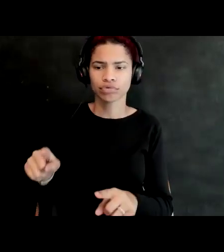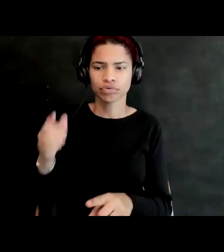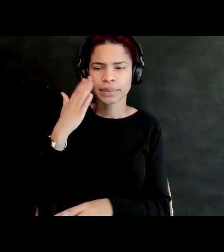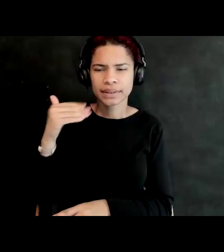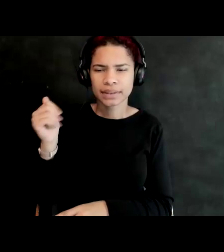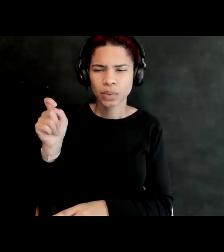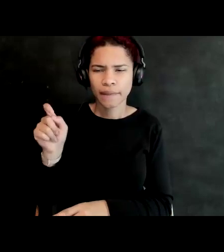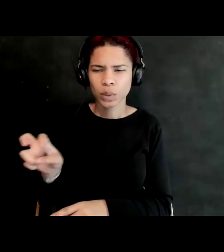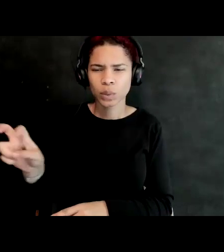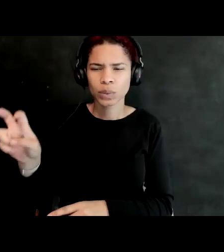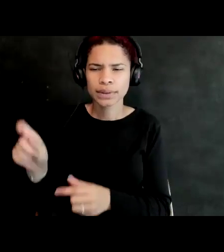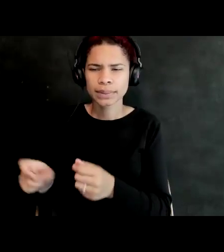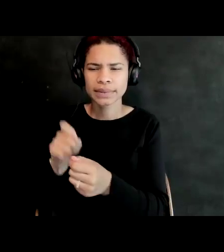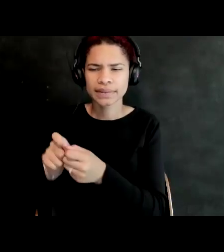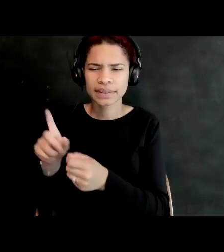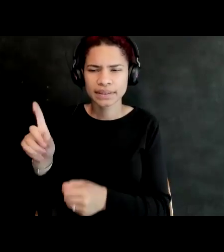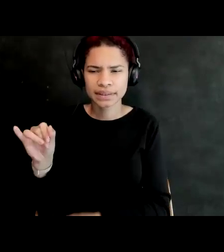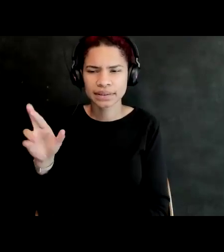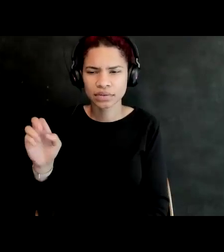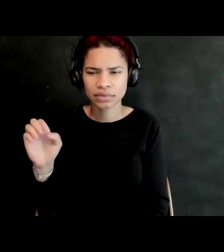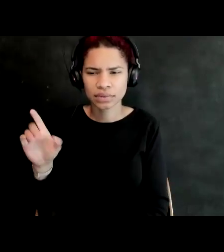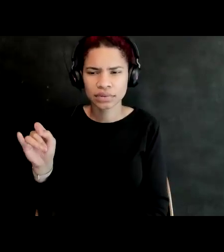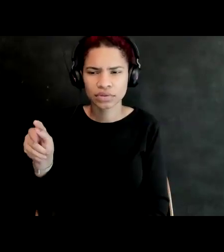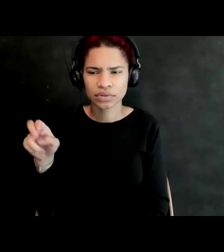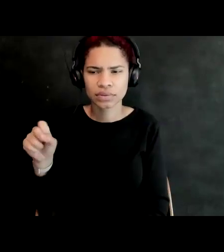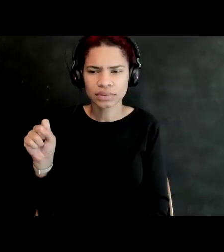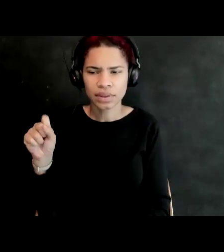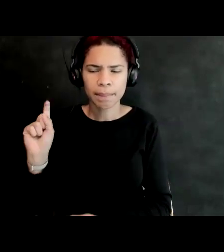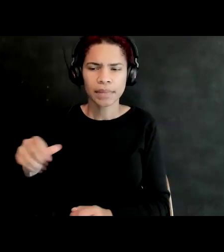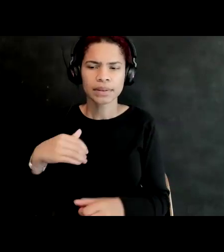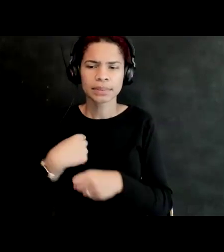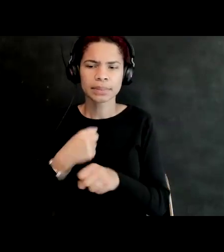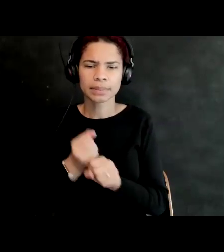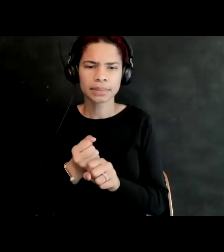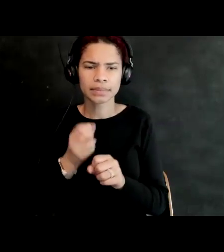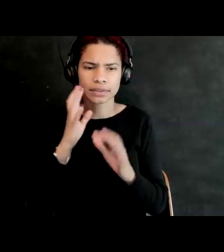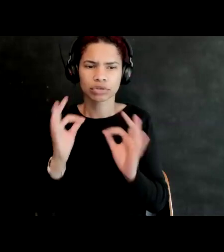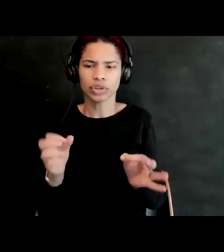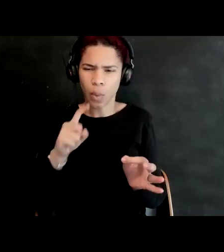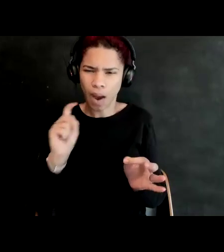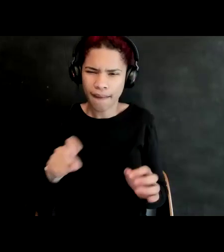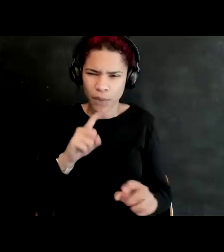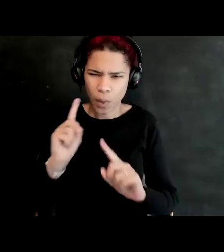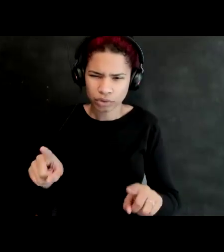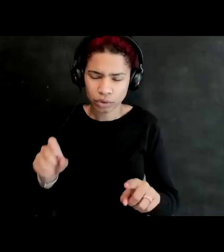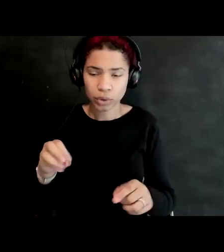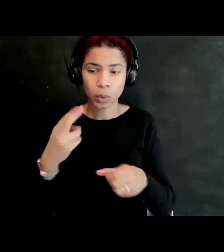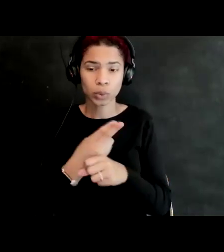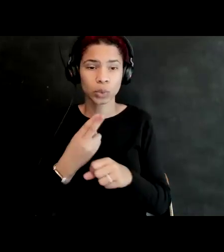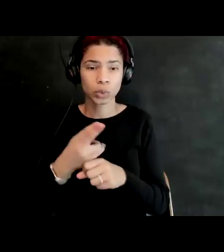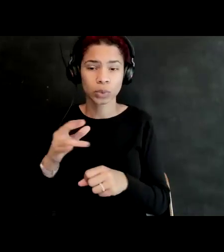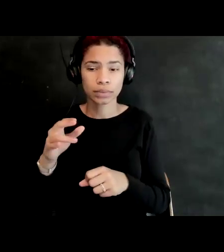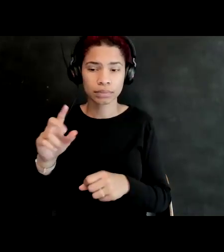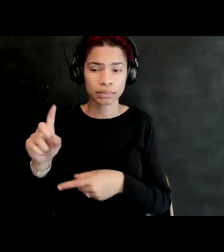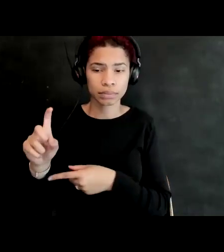a certain direction. You have to make decisions about the story. So you're having to answer them. And so, using inquiry in any